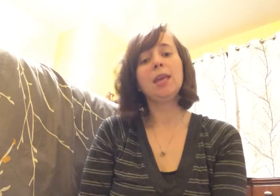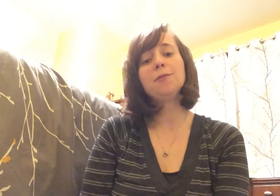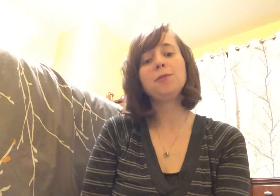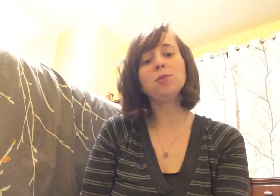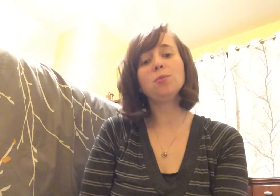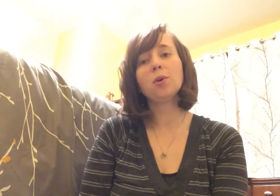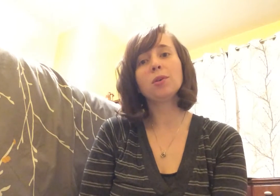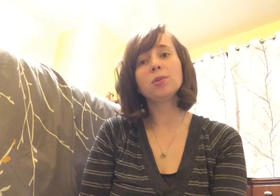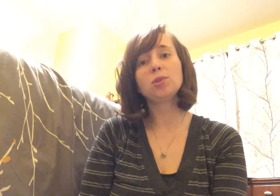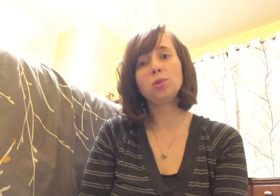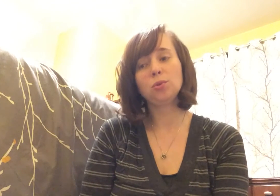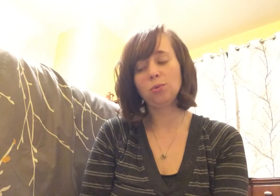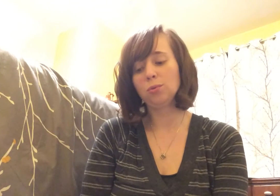If you were to